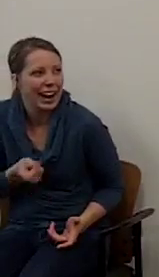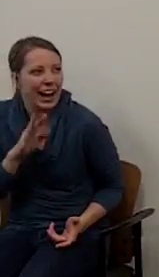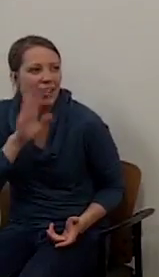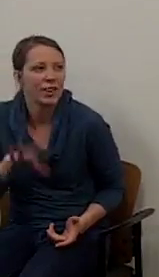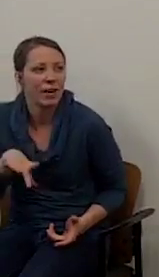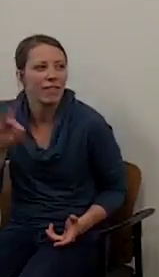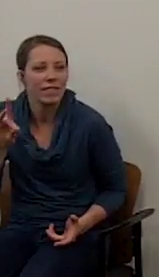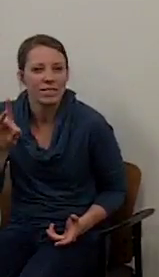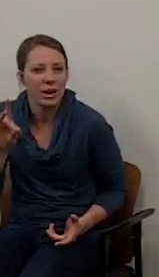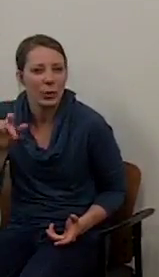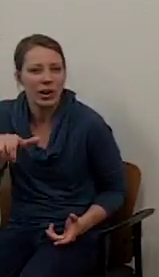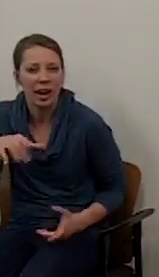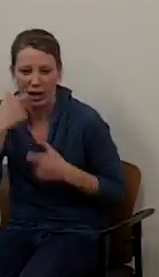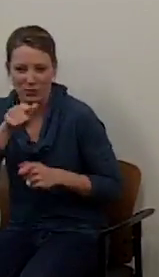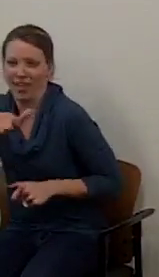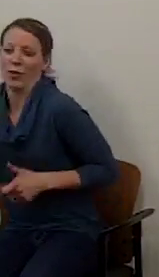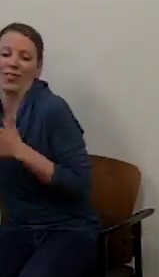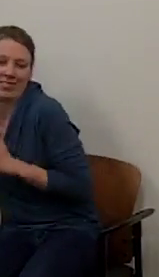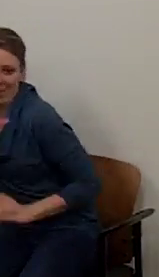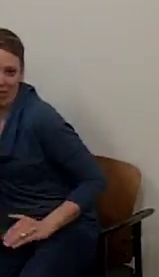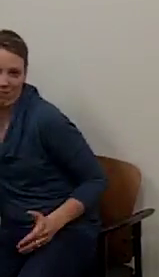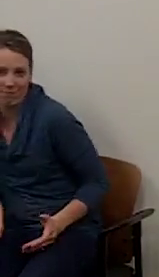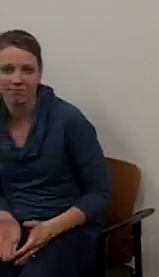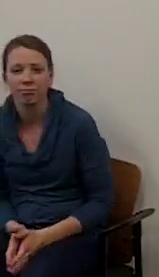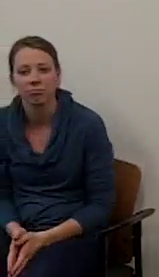never found interest in anything else.